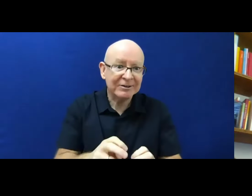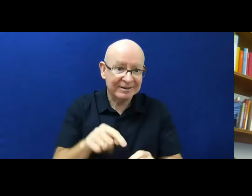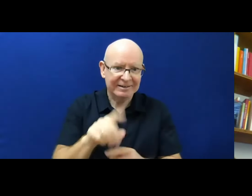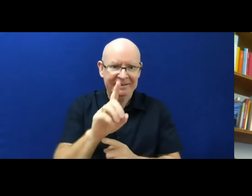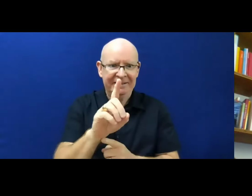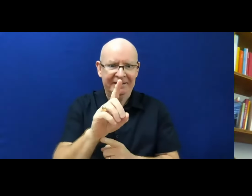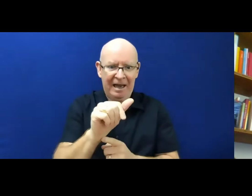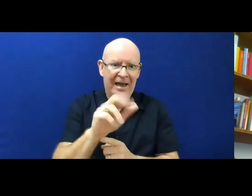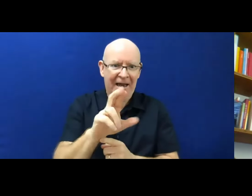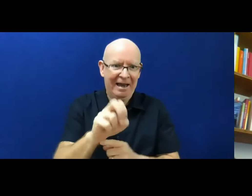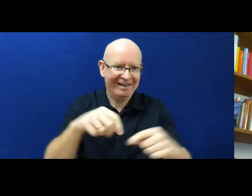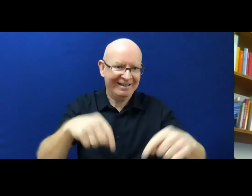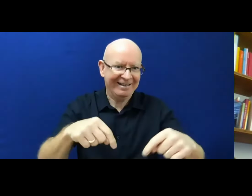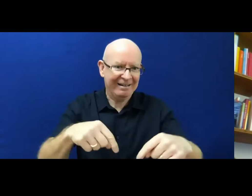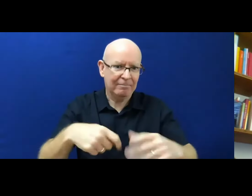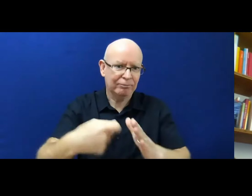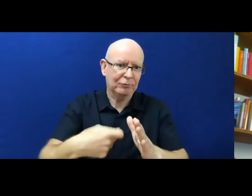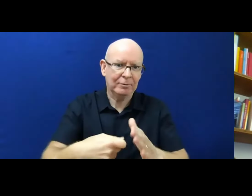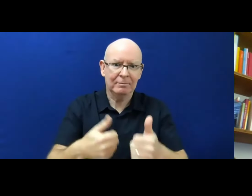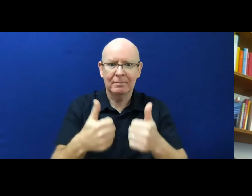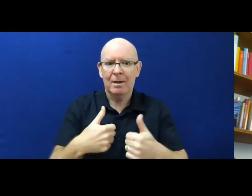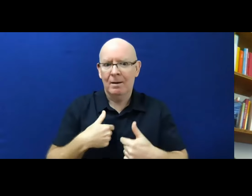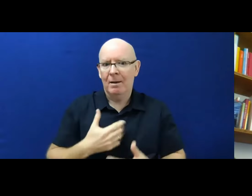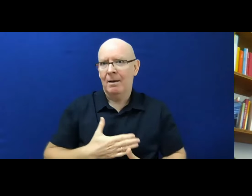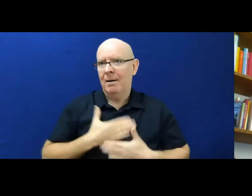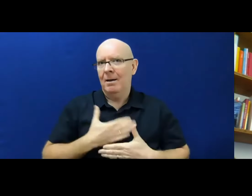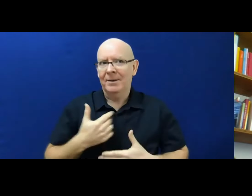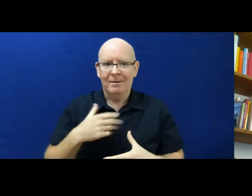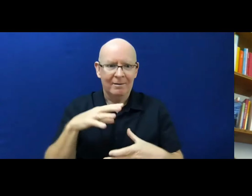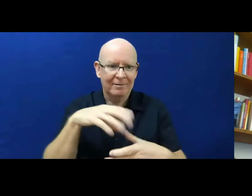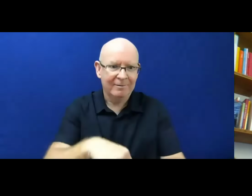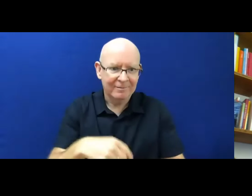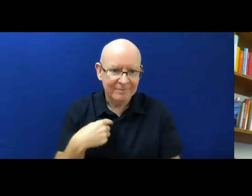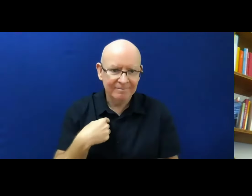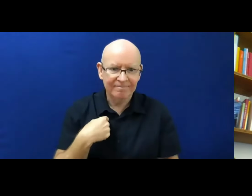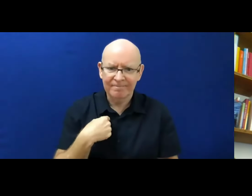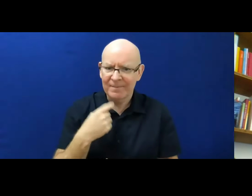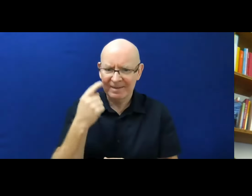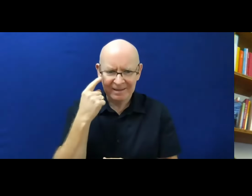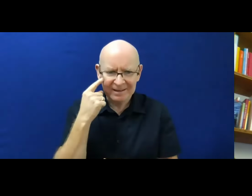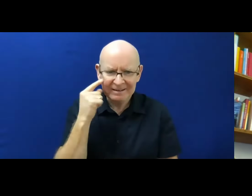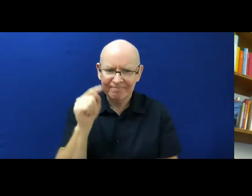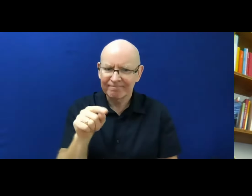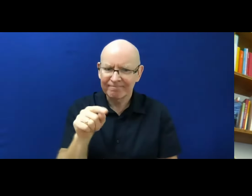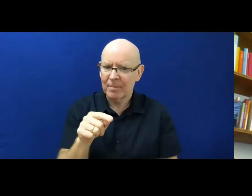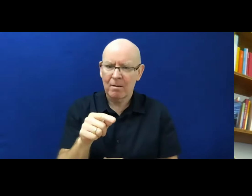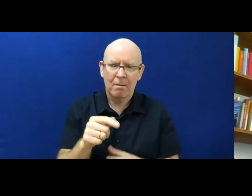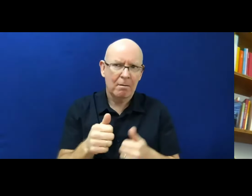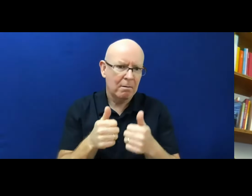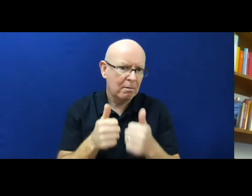on the CRPD, which can create evidence-based knowledge that can have a crucial